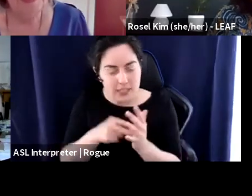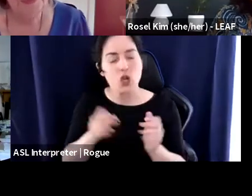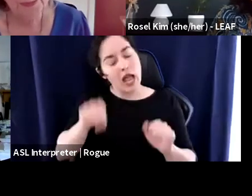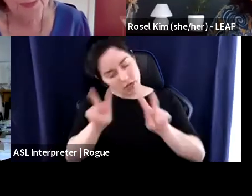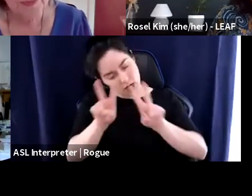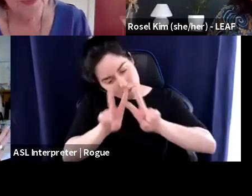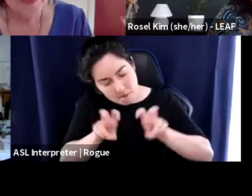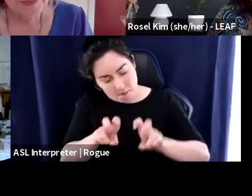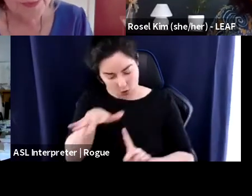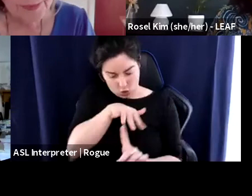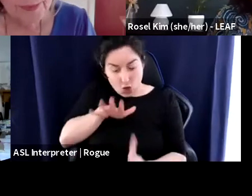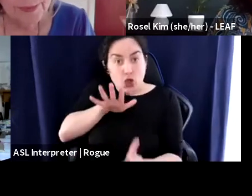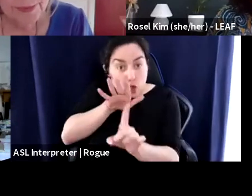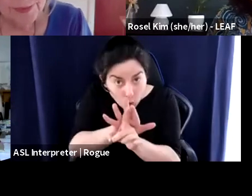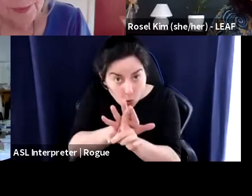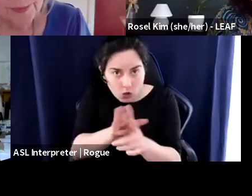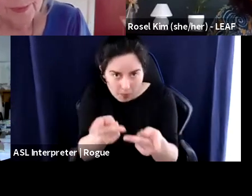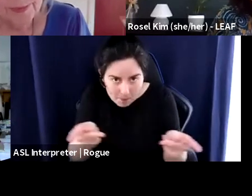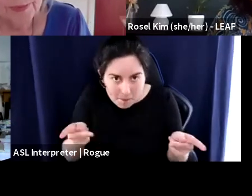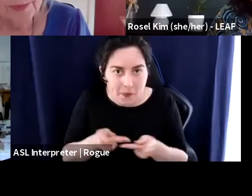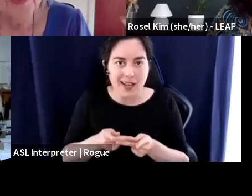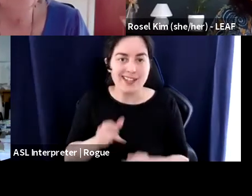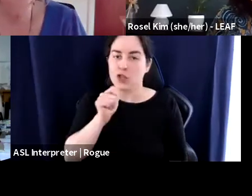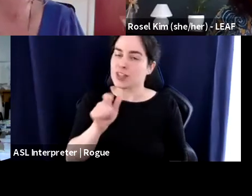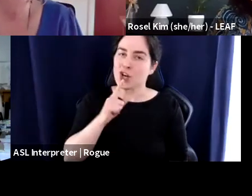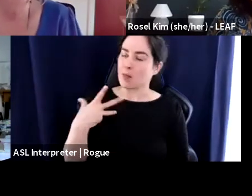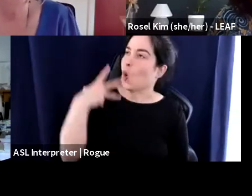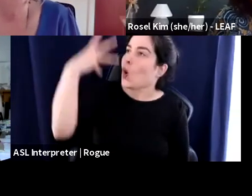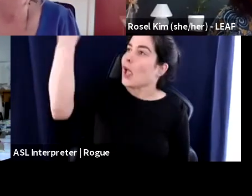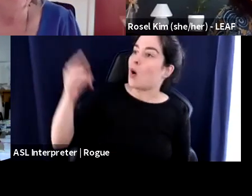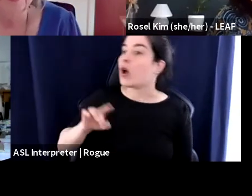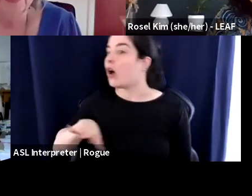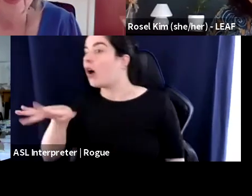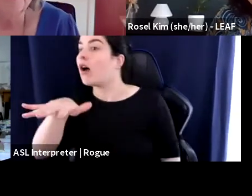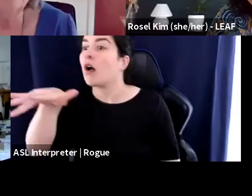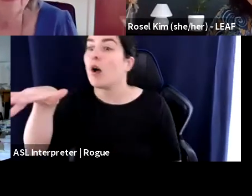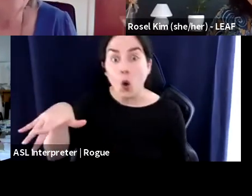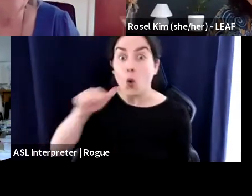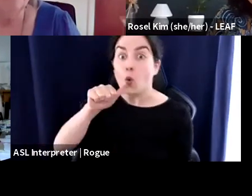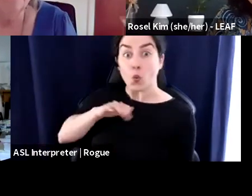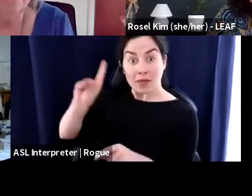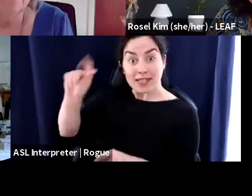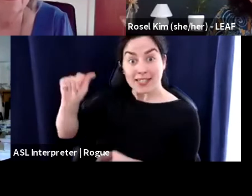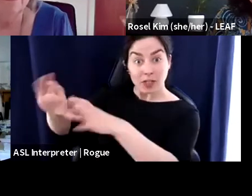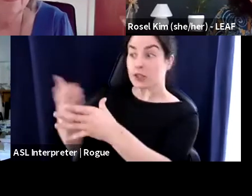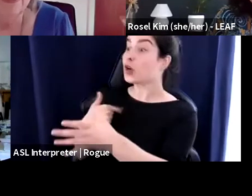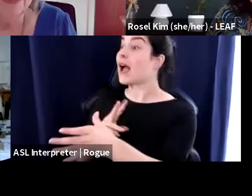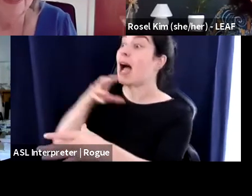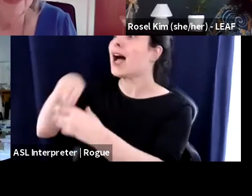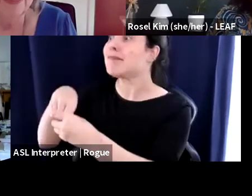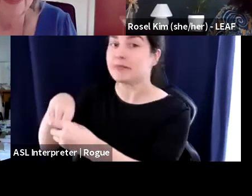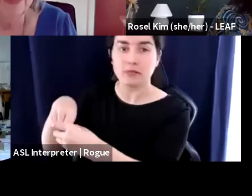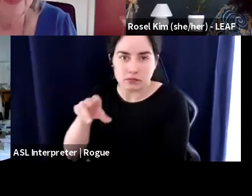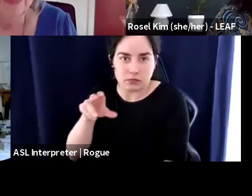It is not about finding a bunch of groups of women with disabilities out there, because I'll give you a reality check, they aren't out there. And I don't mean to sound harsh,